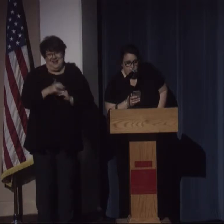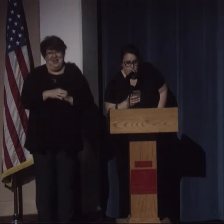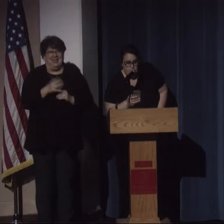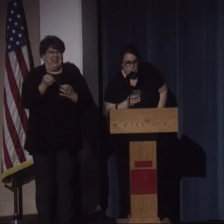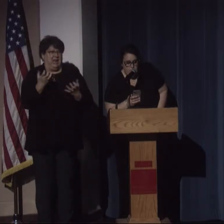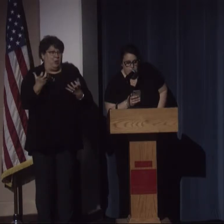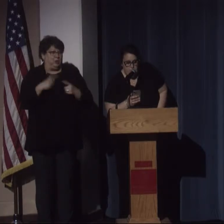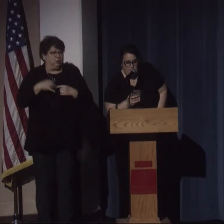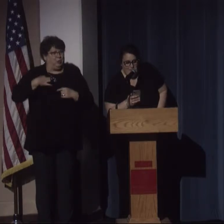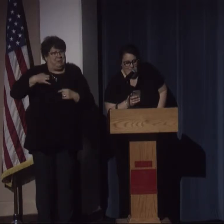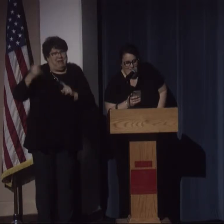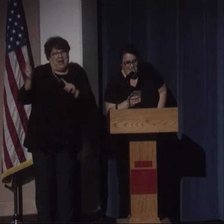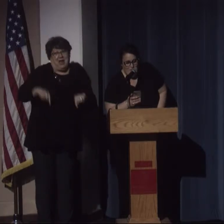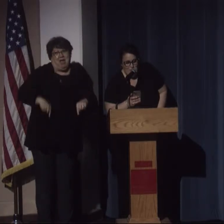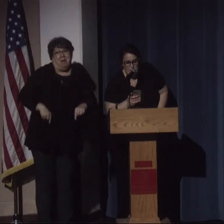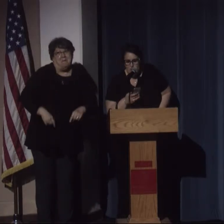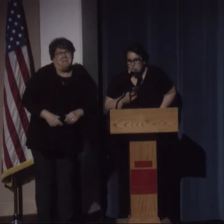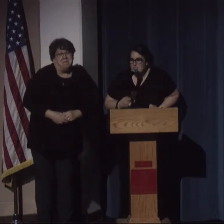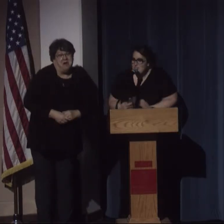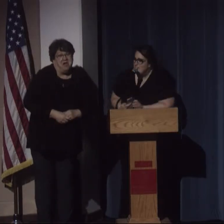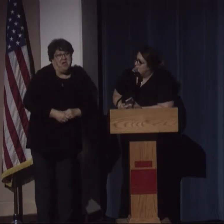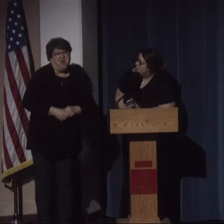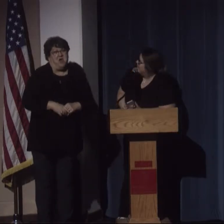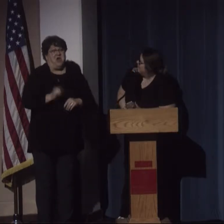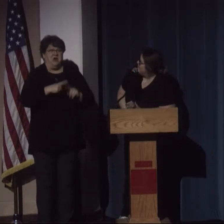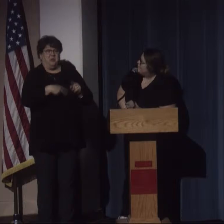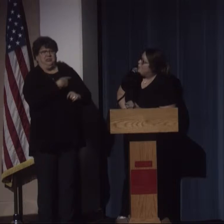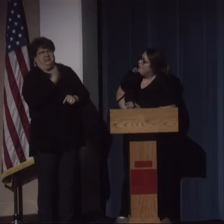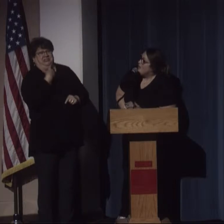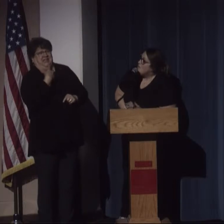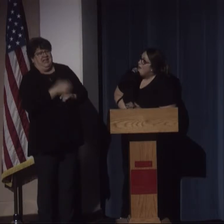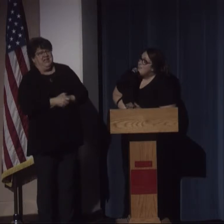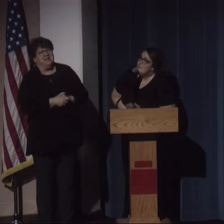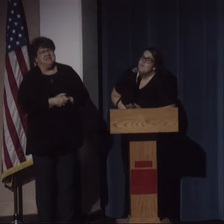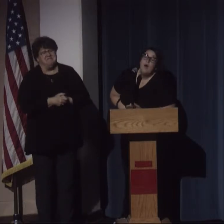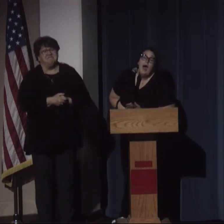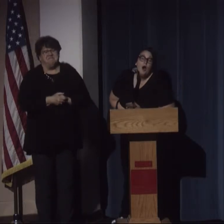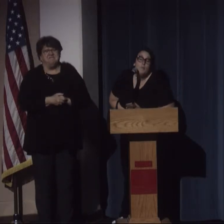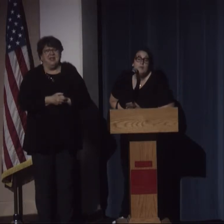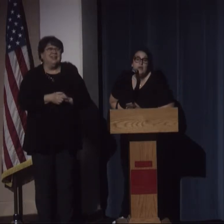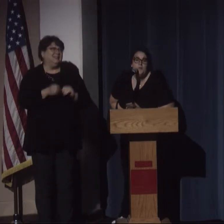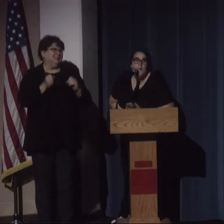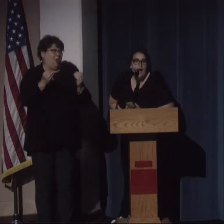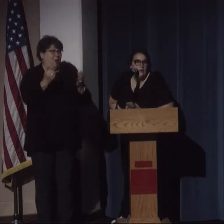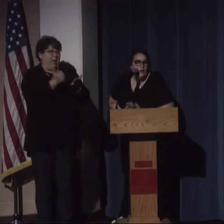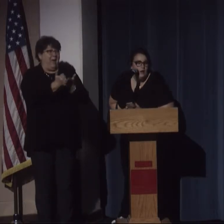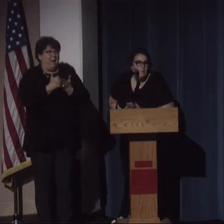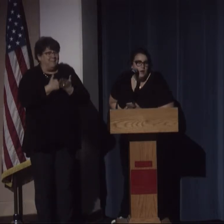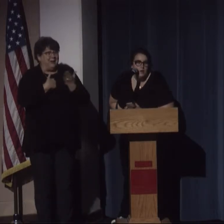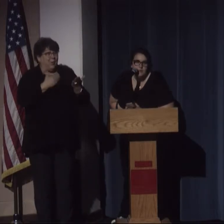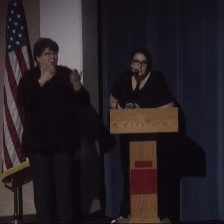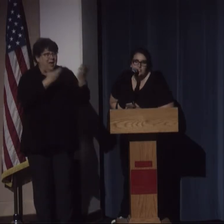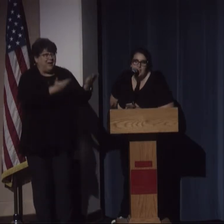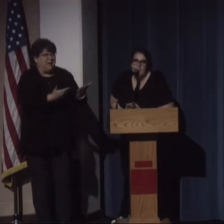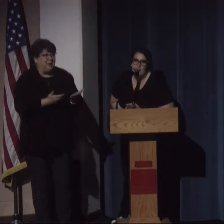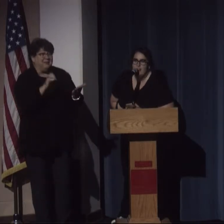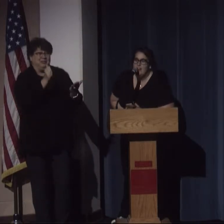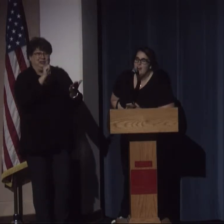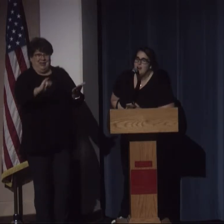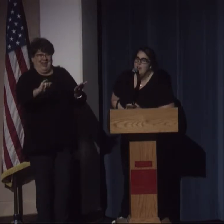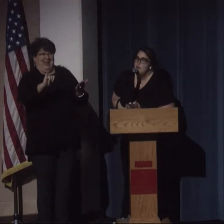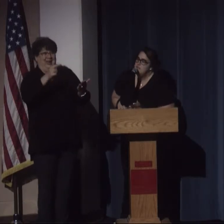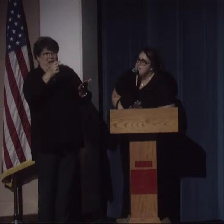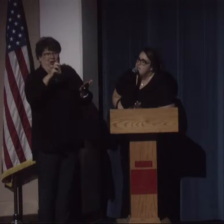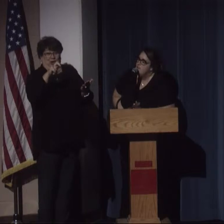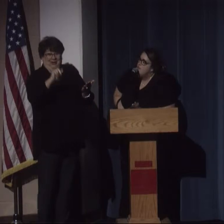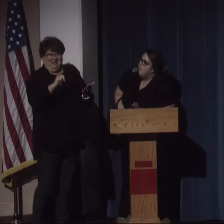here, so that's what she says. So anyway, help me welcome Miss Jay Gurton,